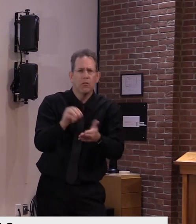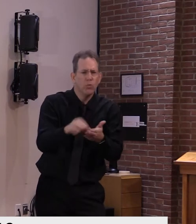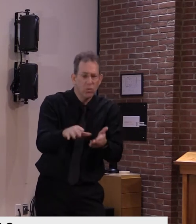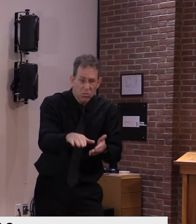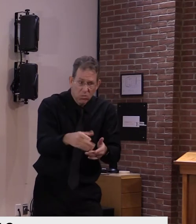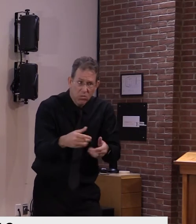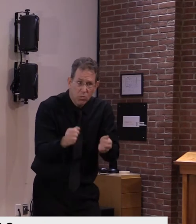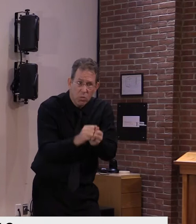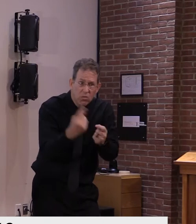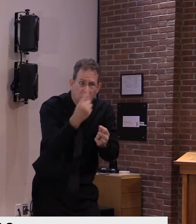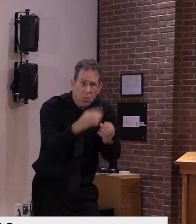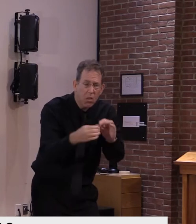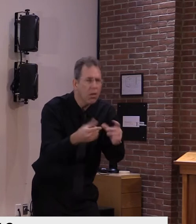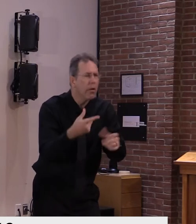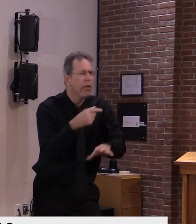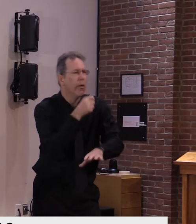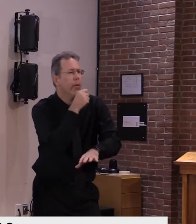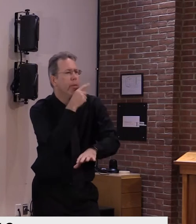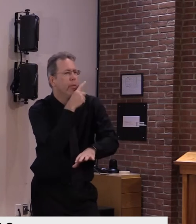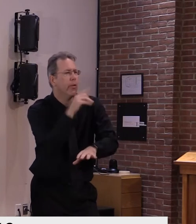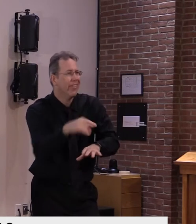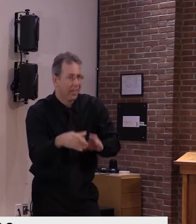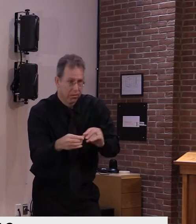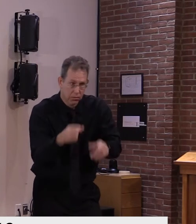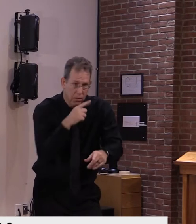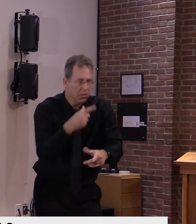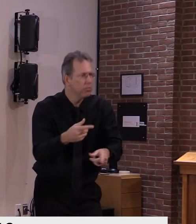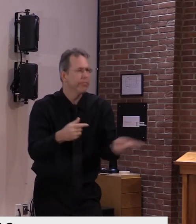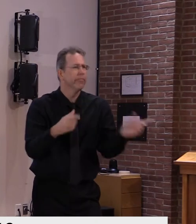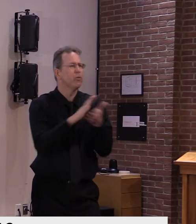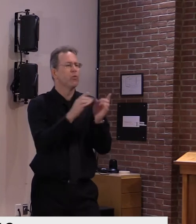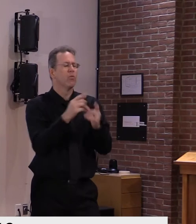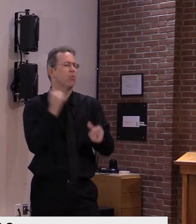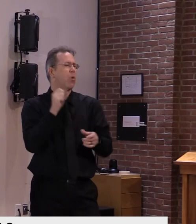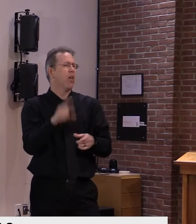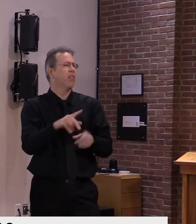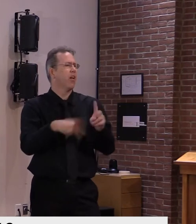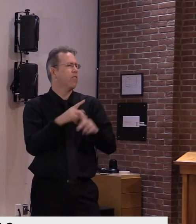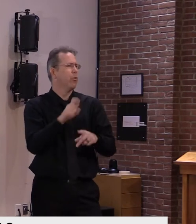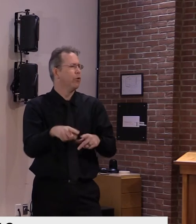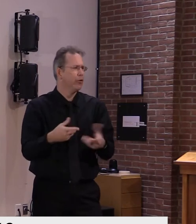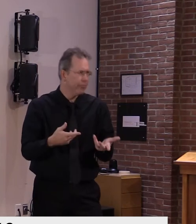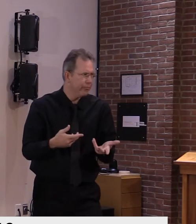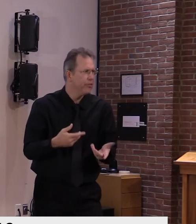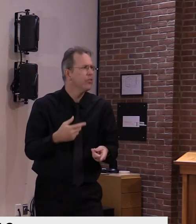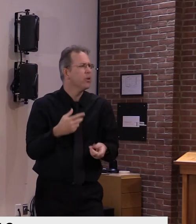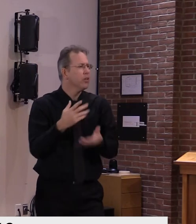wondering what you make of the response to this policy and maybe in the sense of